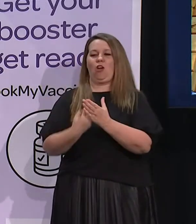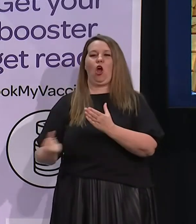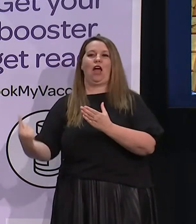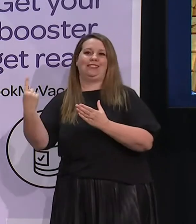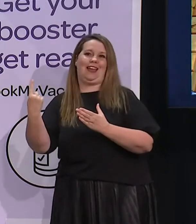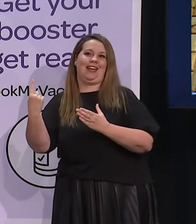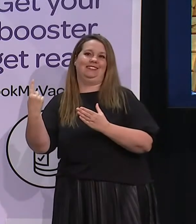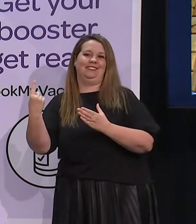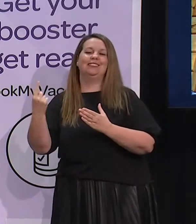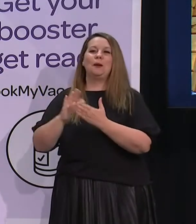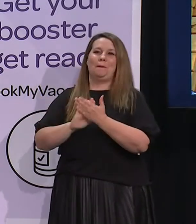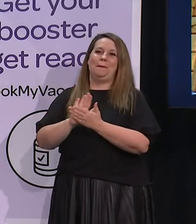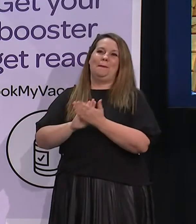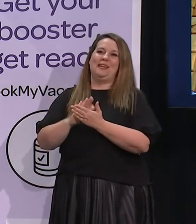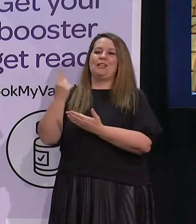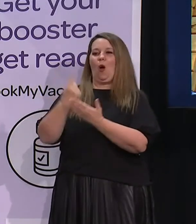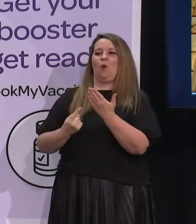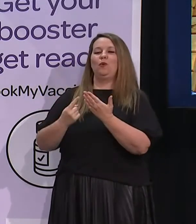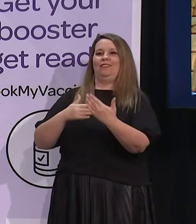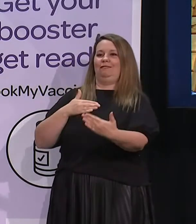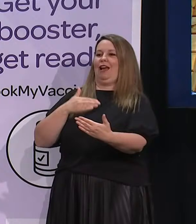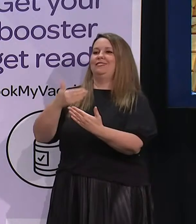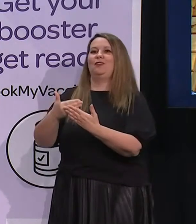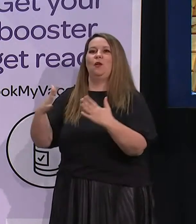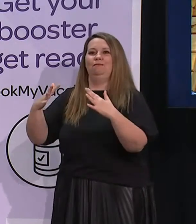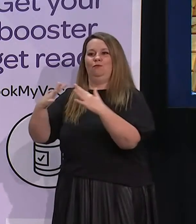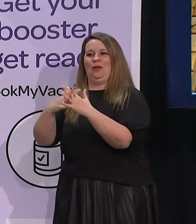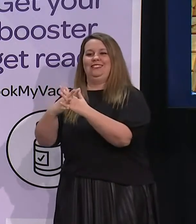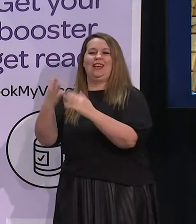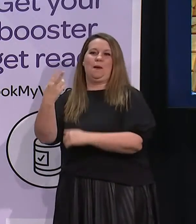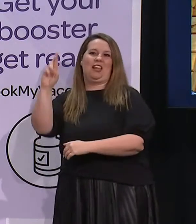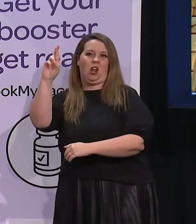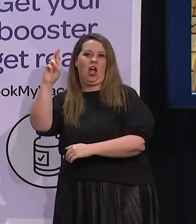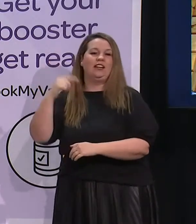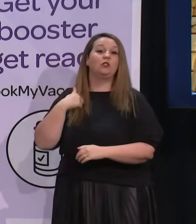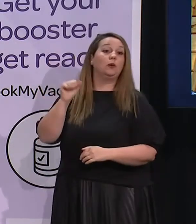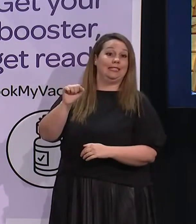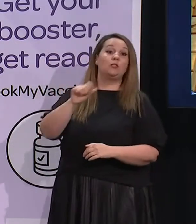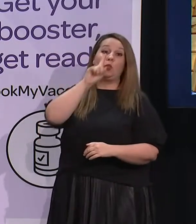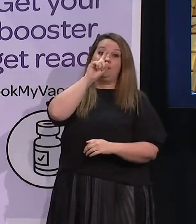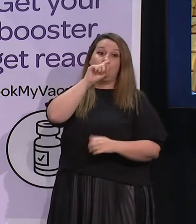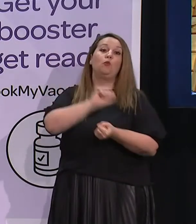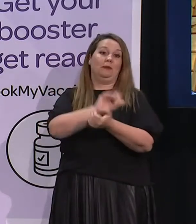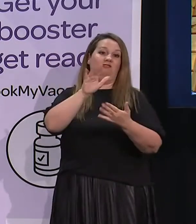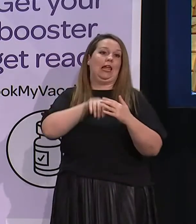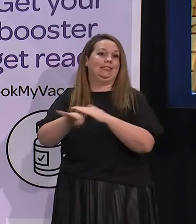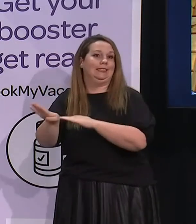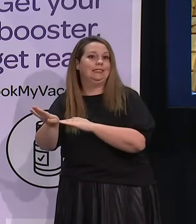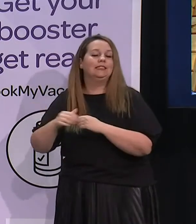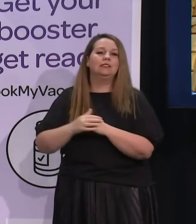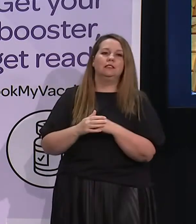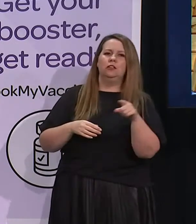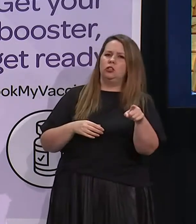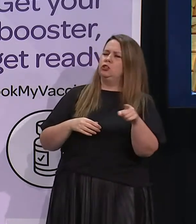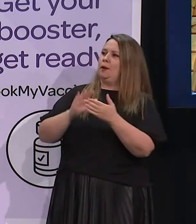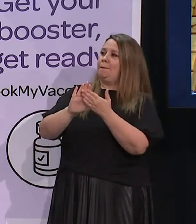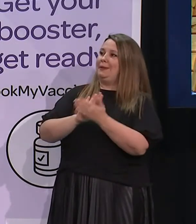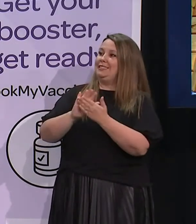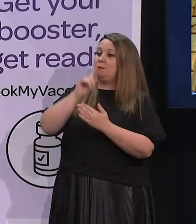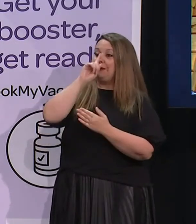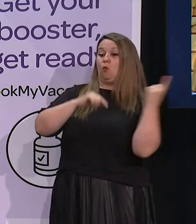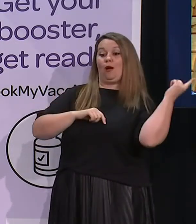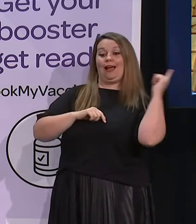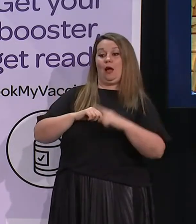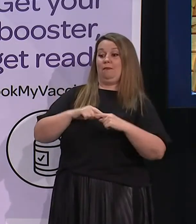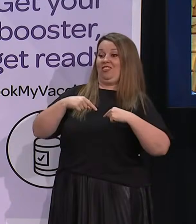and they'll only need to do that through till midnight Wednesday. So yes, those individuals are released from today. And the ones that will come in over the course of the week will be let free